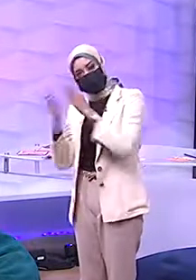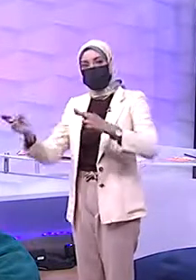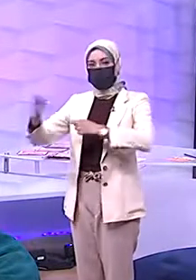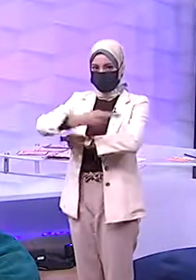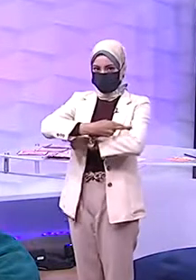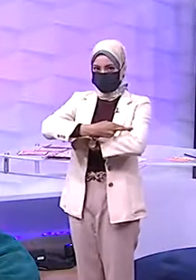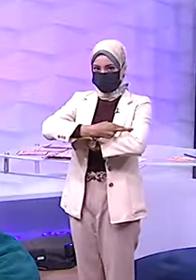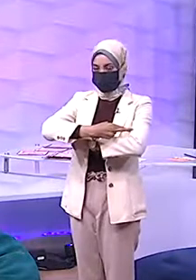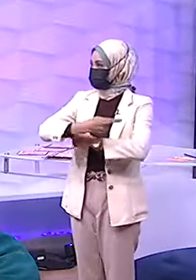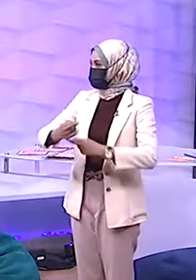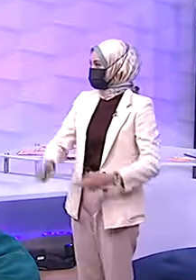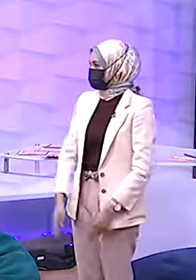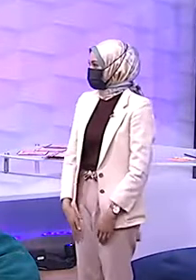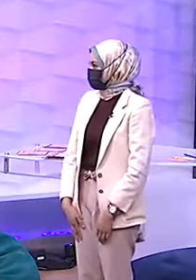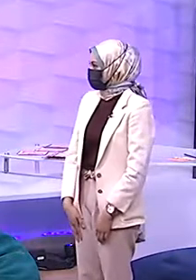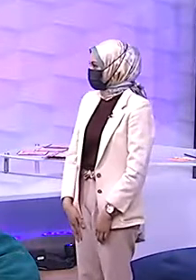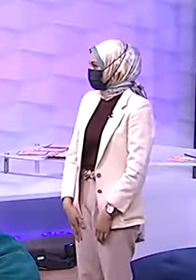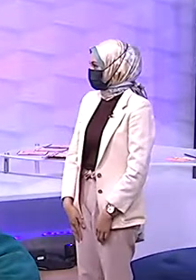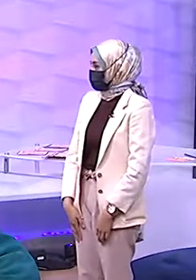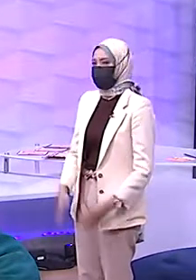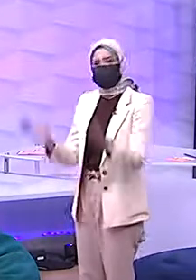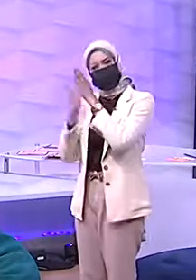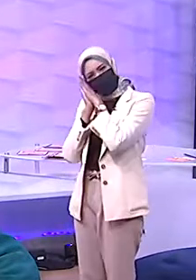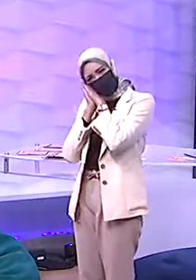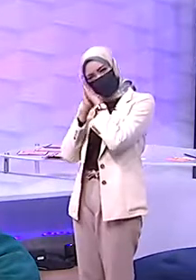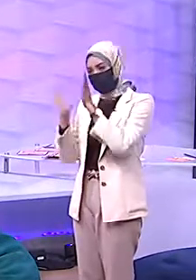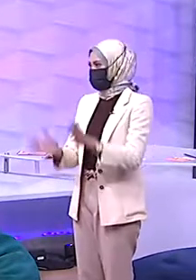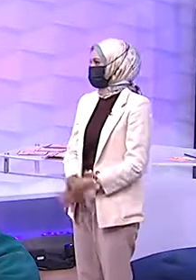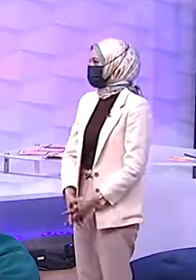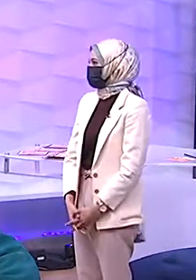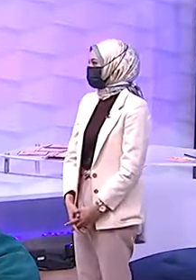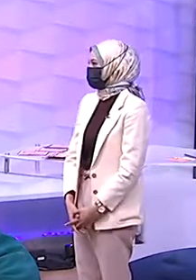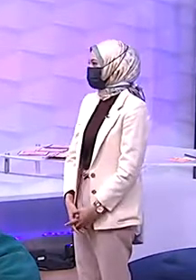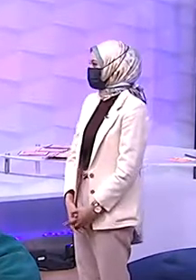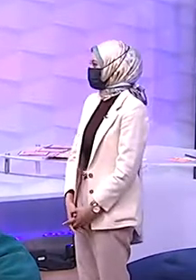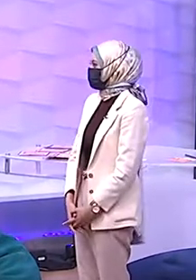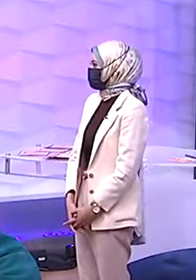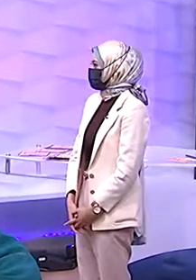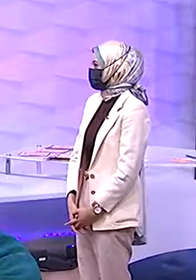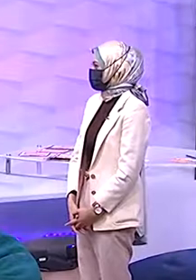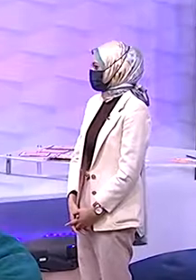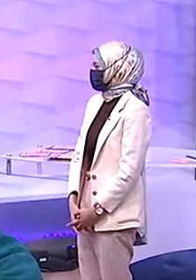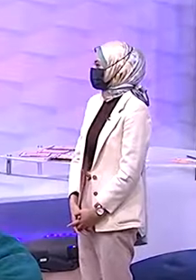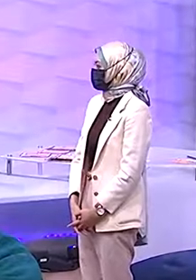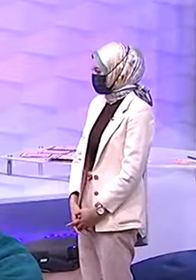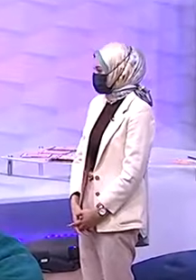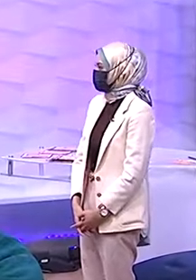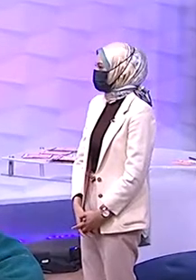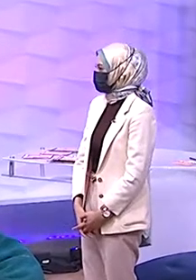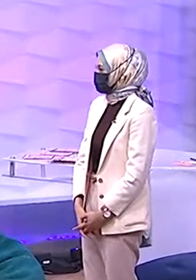Room. Room. Okay. So, what we do there? We are sleeping. Oh, yes. Most of us sleep in there. Mm-hmm. But maybe some